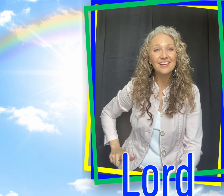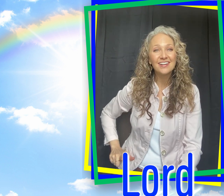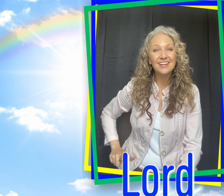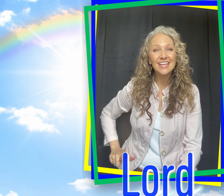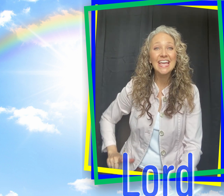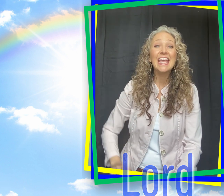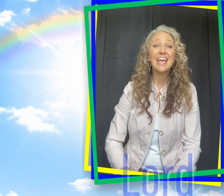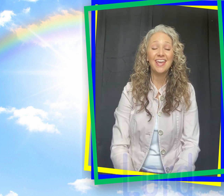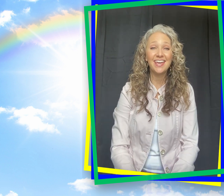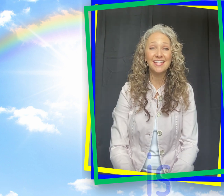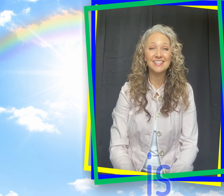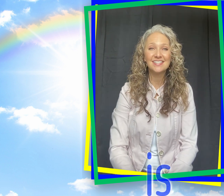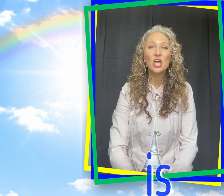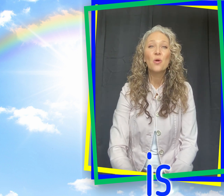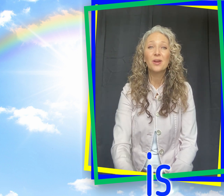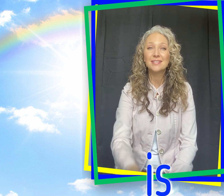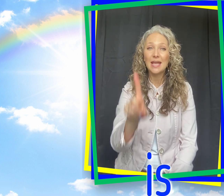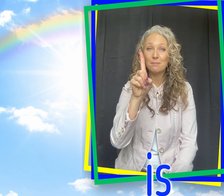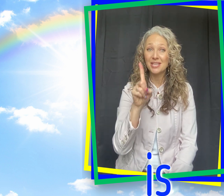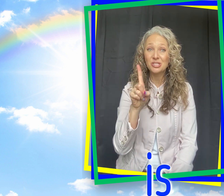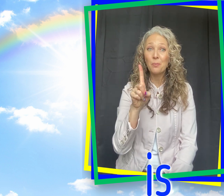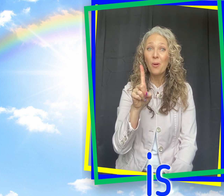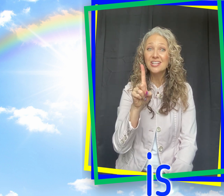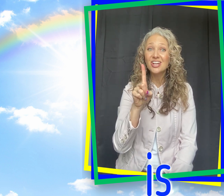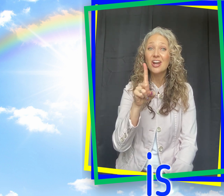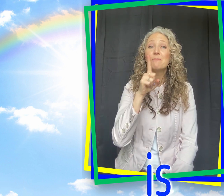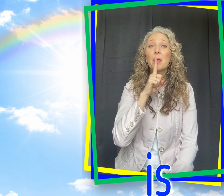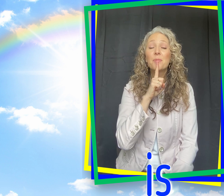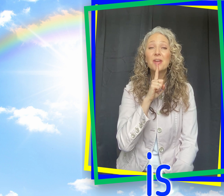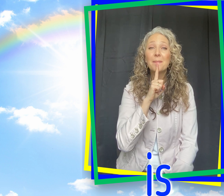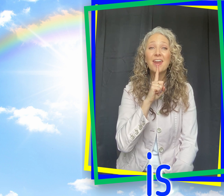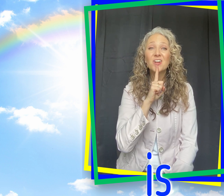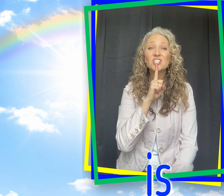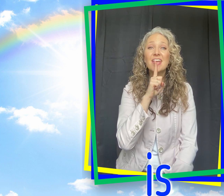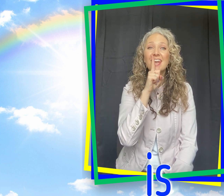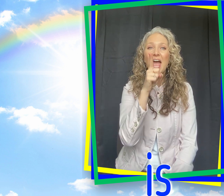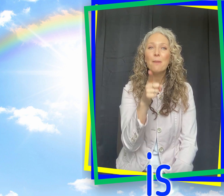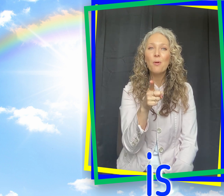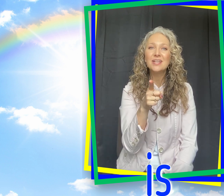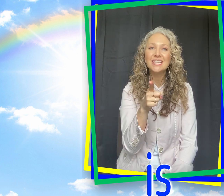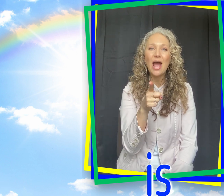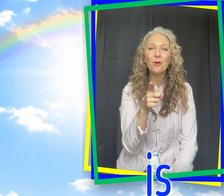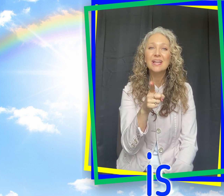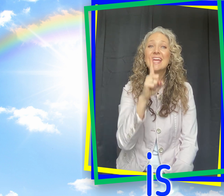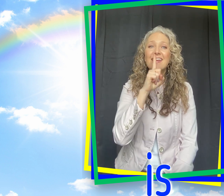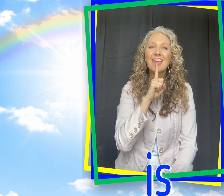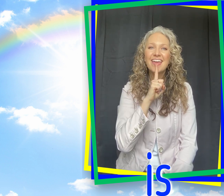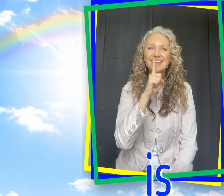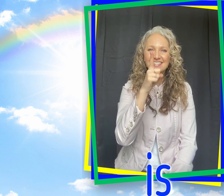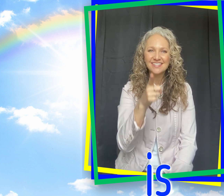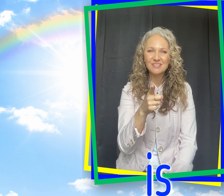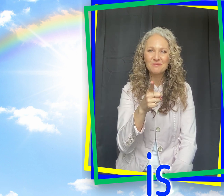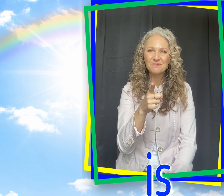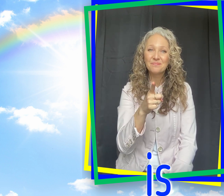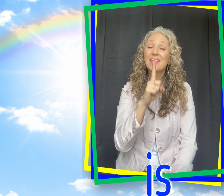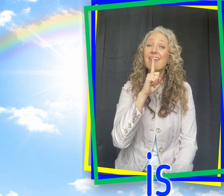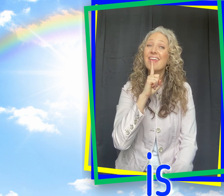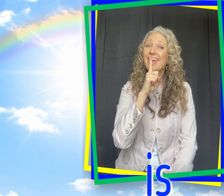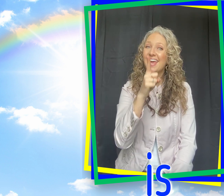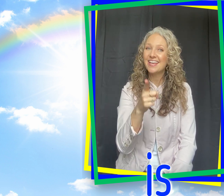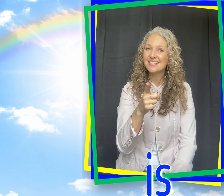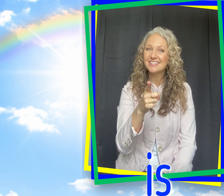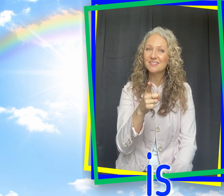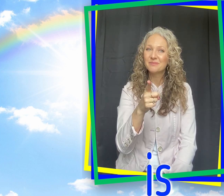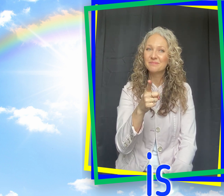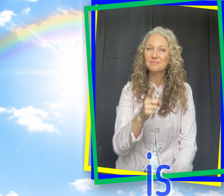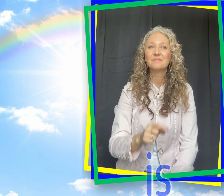Lord. Is. We're going to take Mr. Pointer, put him at our chin, and point it out. Is.